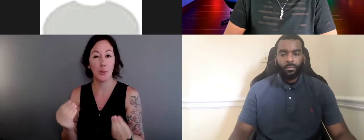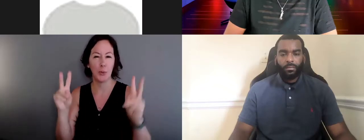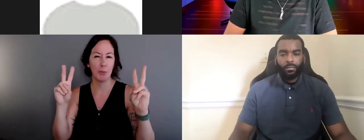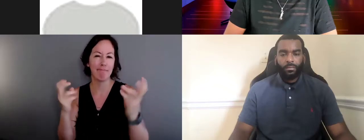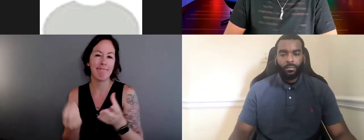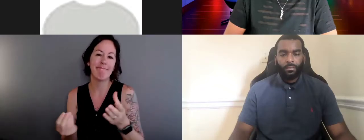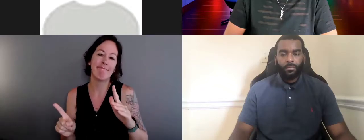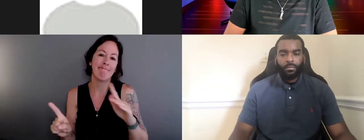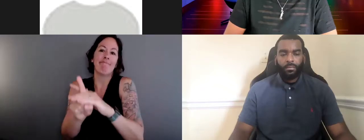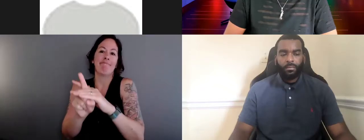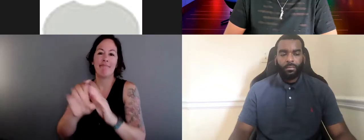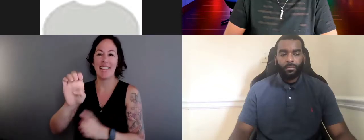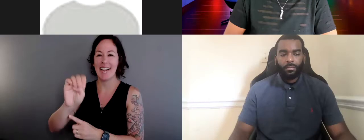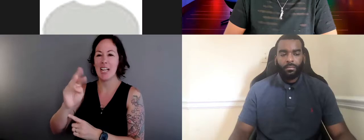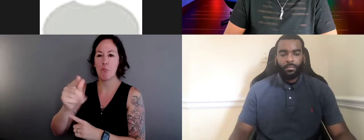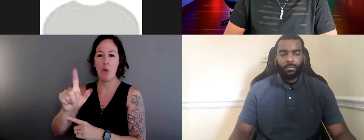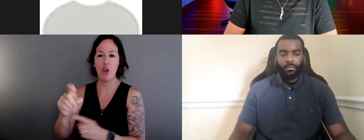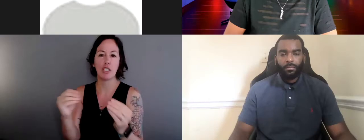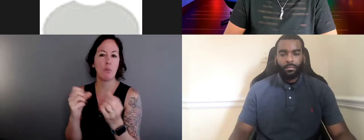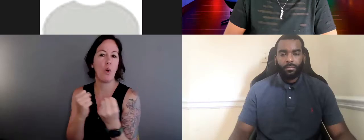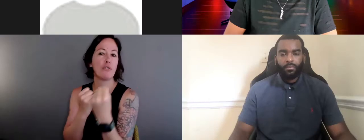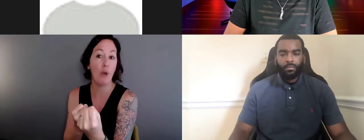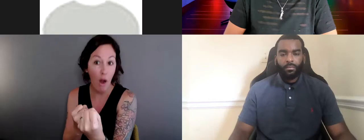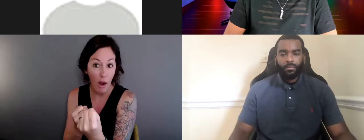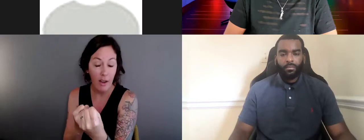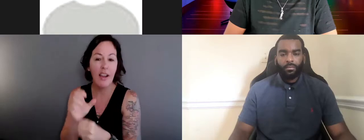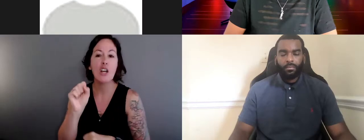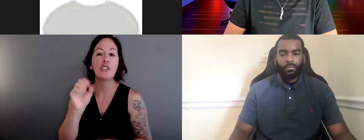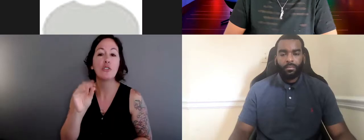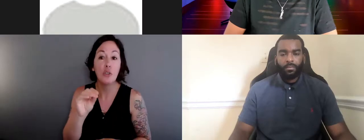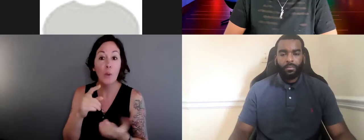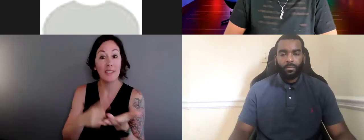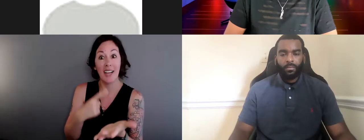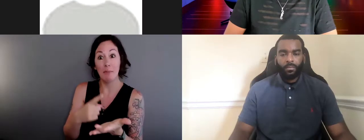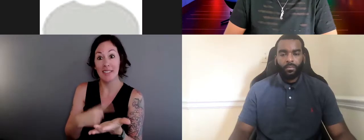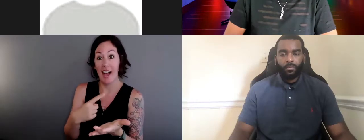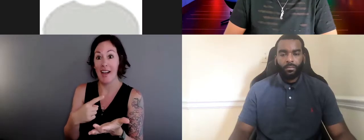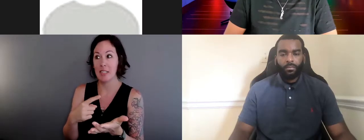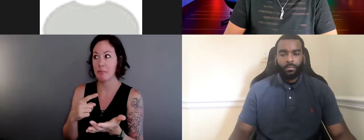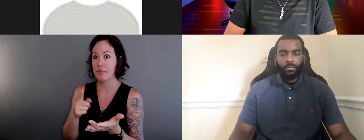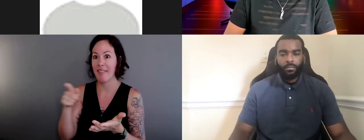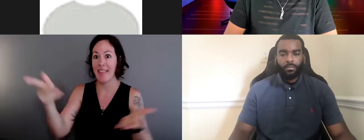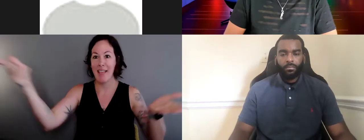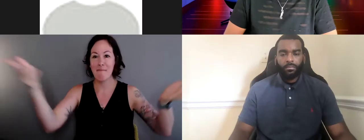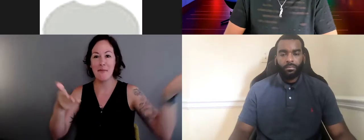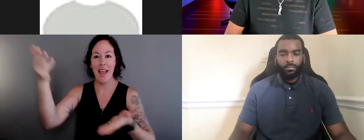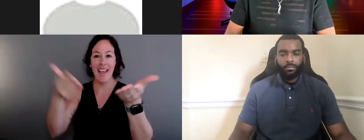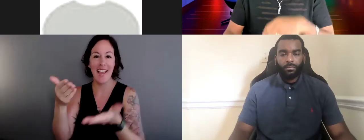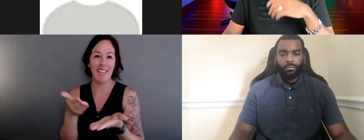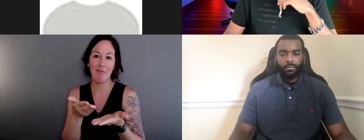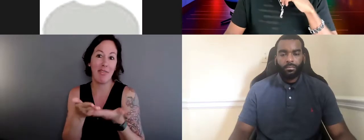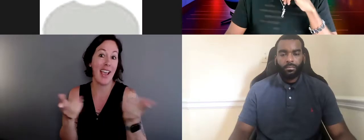other deaf people, so that they can, so that language can emerge within those groups. And